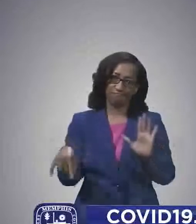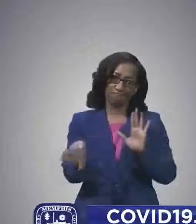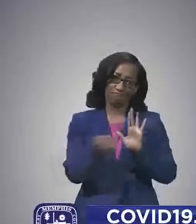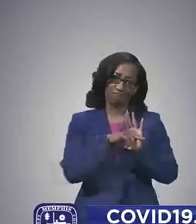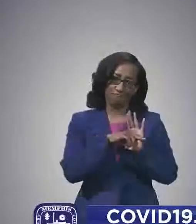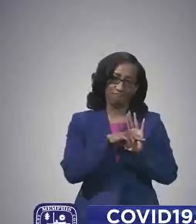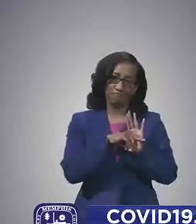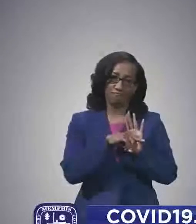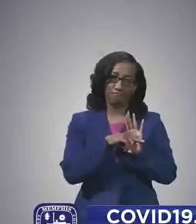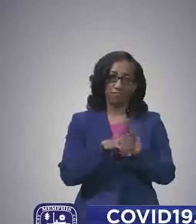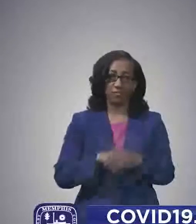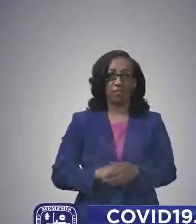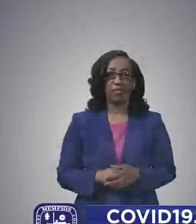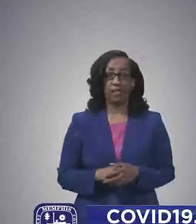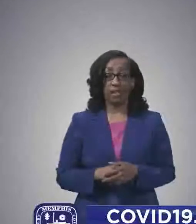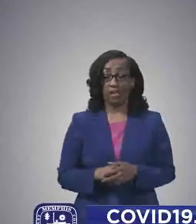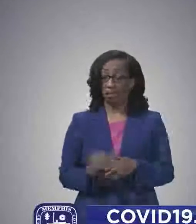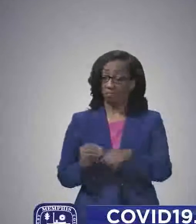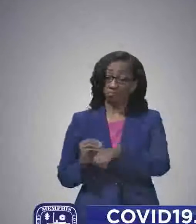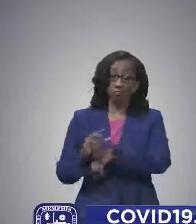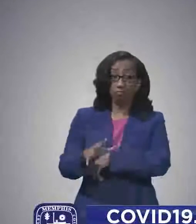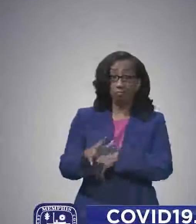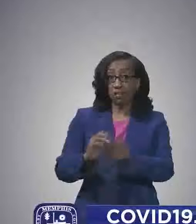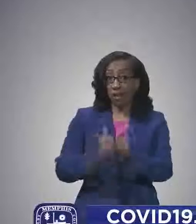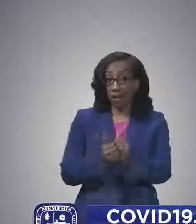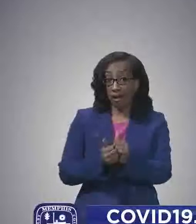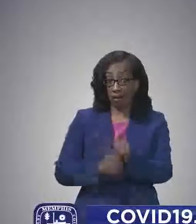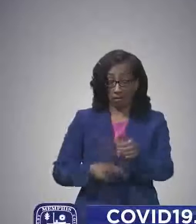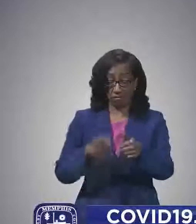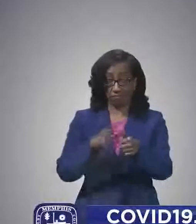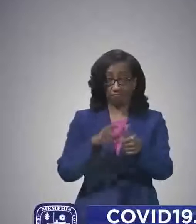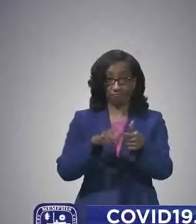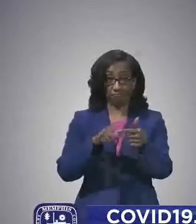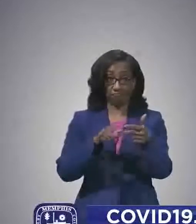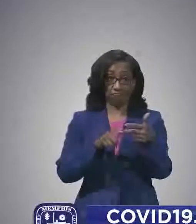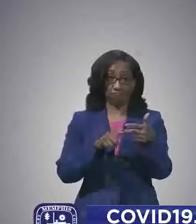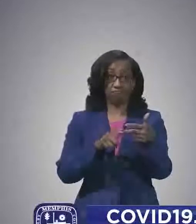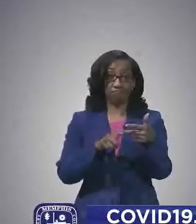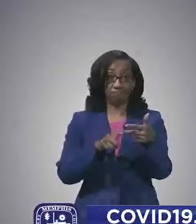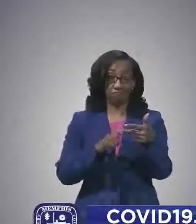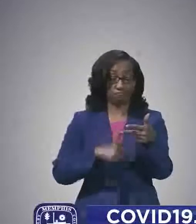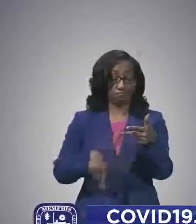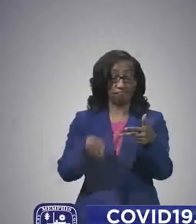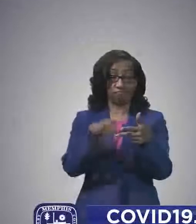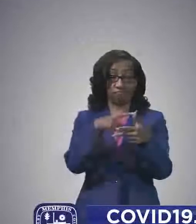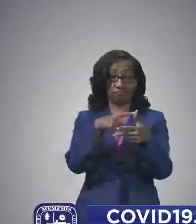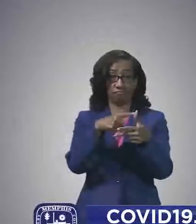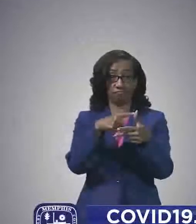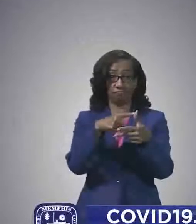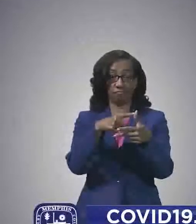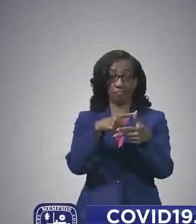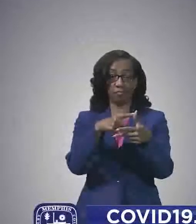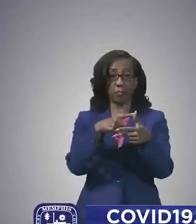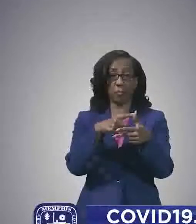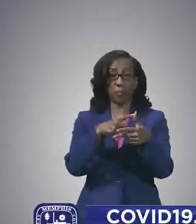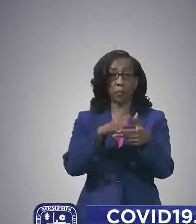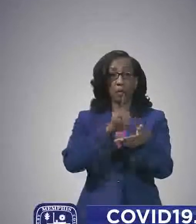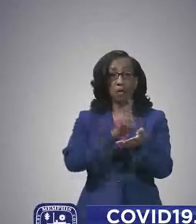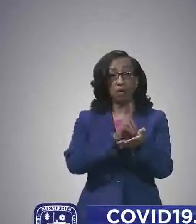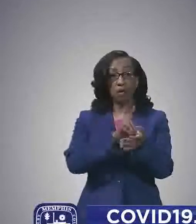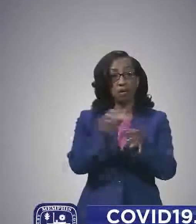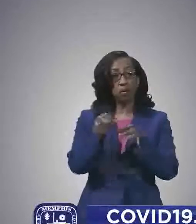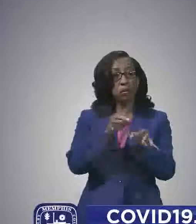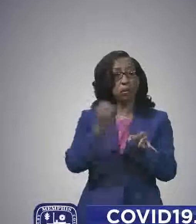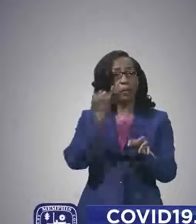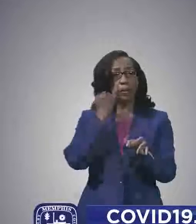in at least 3 ways I know of from what the doctors have told me. First, an unvaccinated